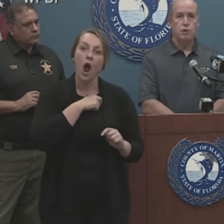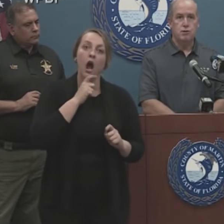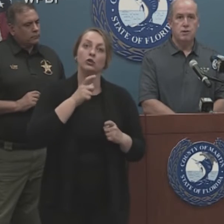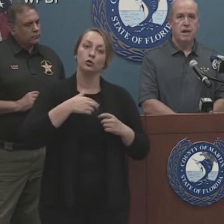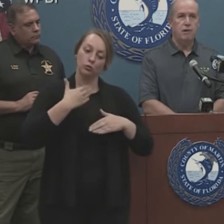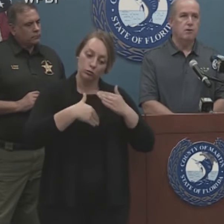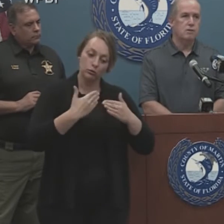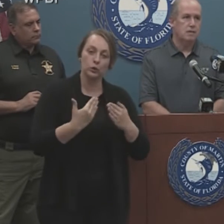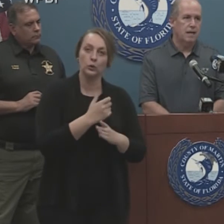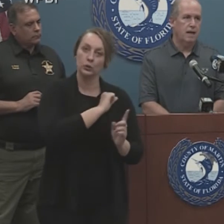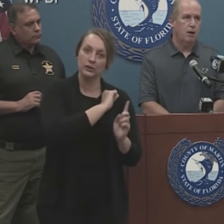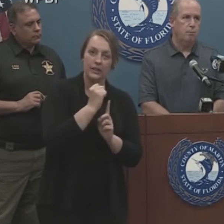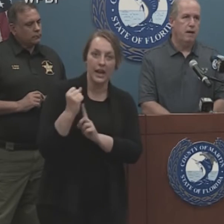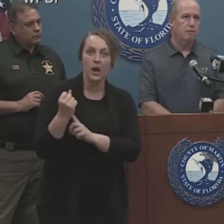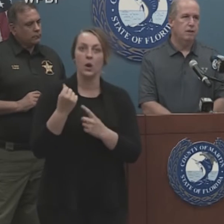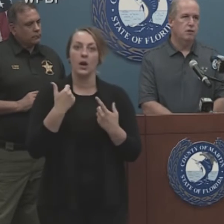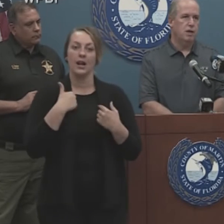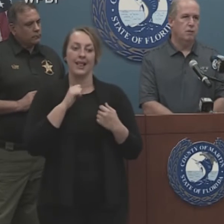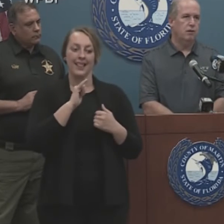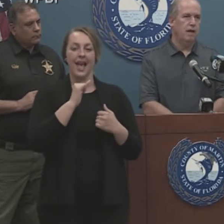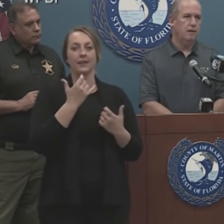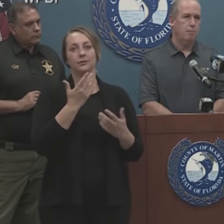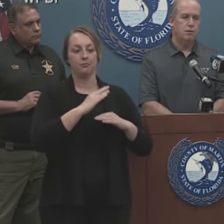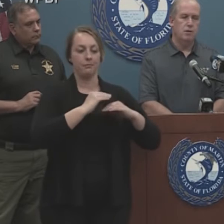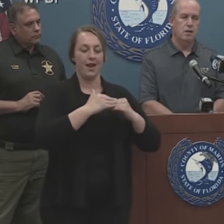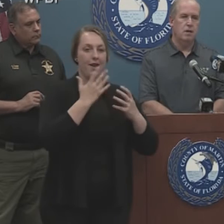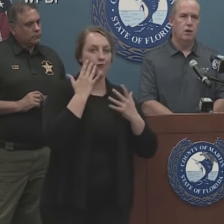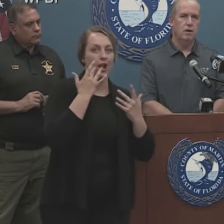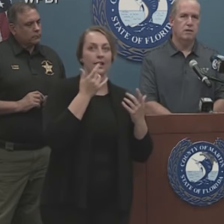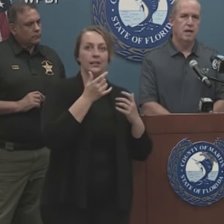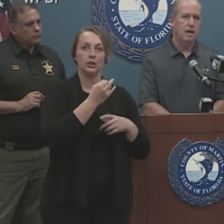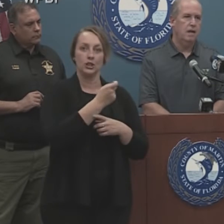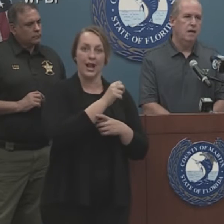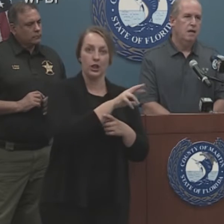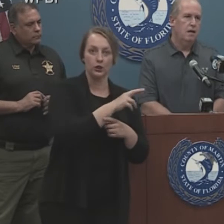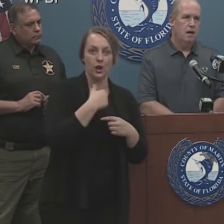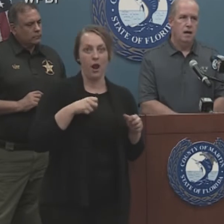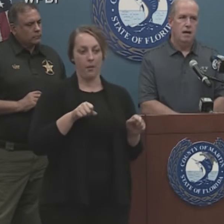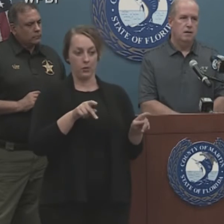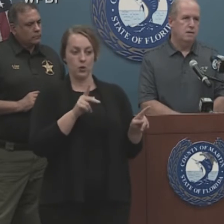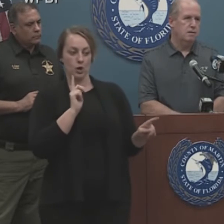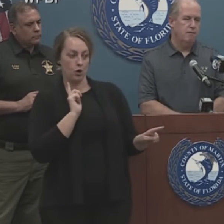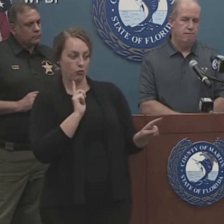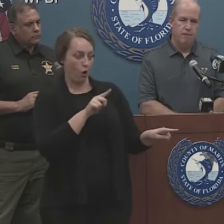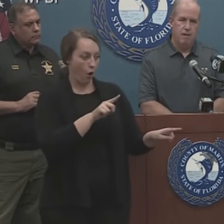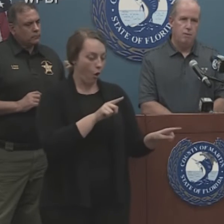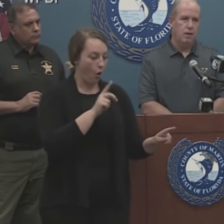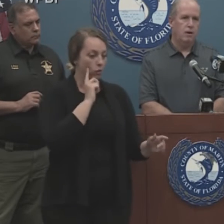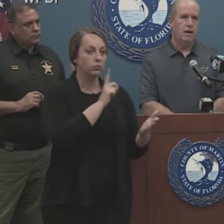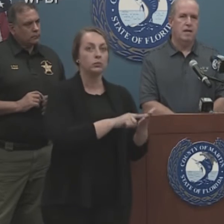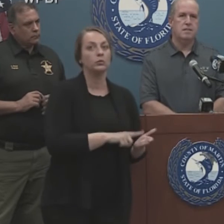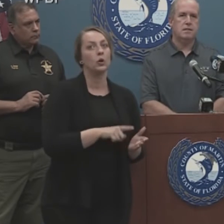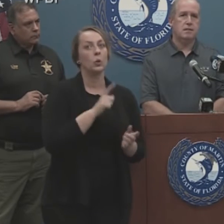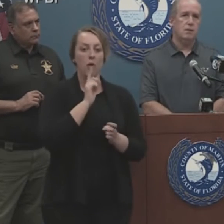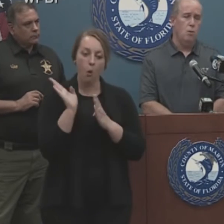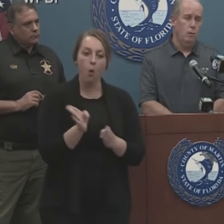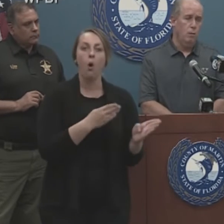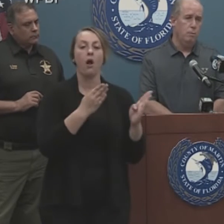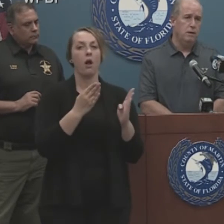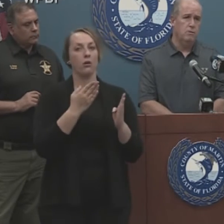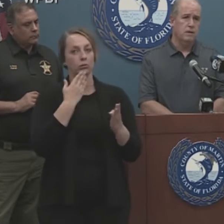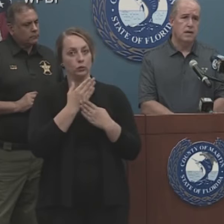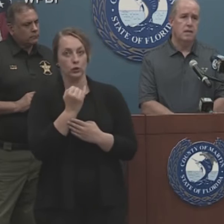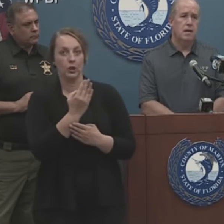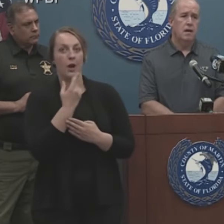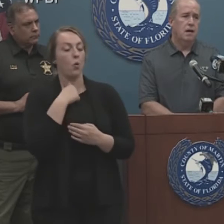run through new scenarios like our pet-friendly shelter. I had the opportunity to go there today. It is very well organized. We